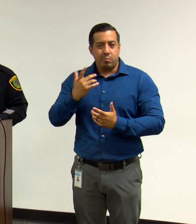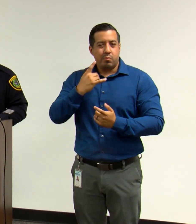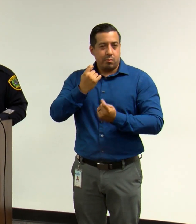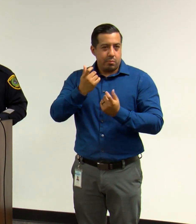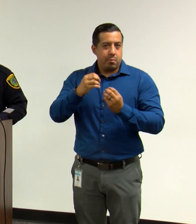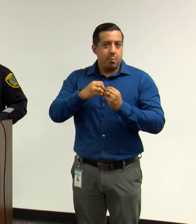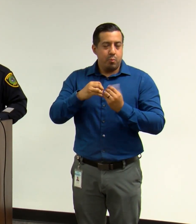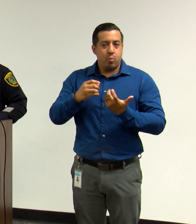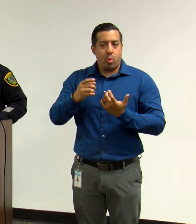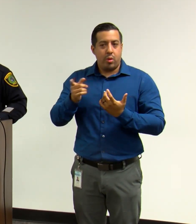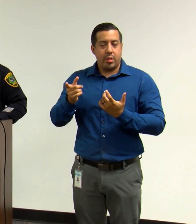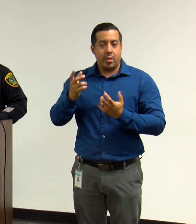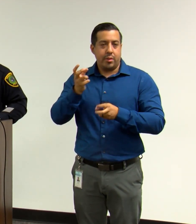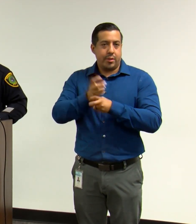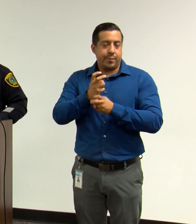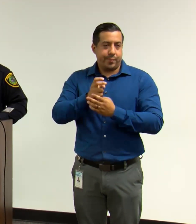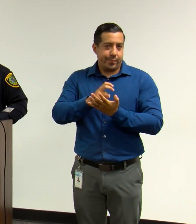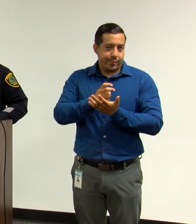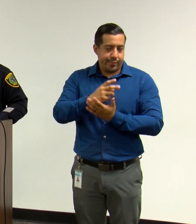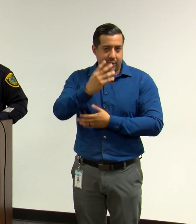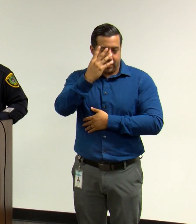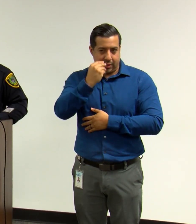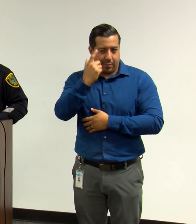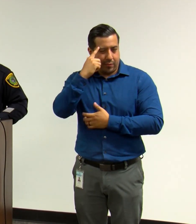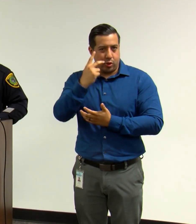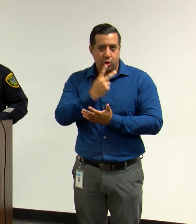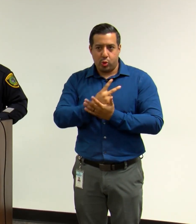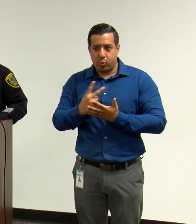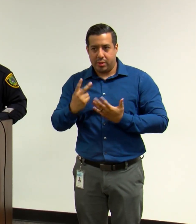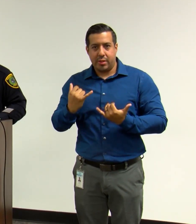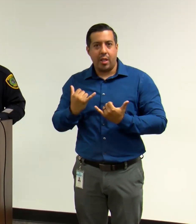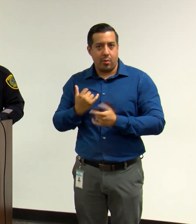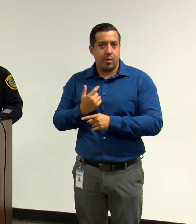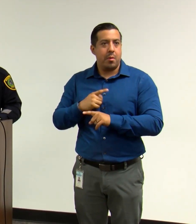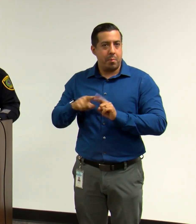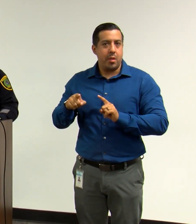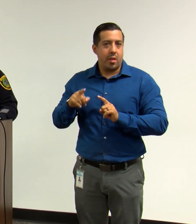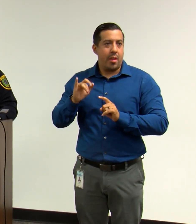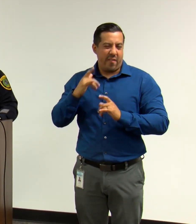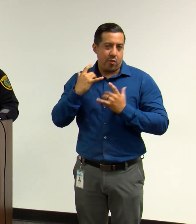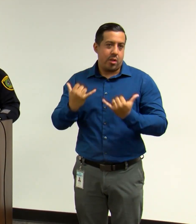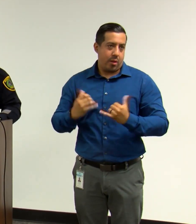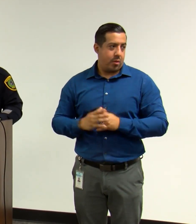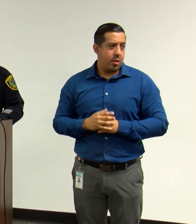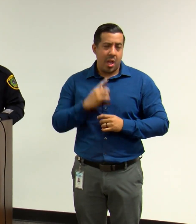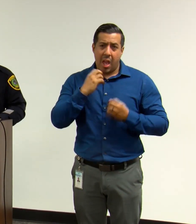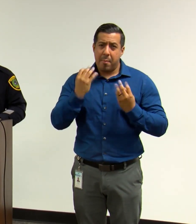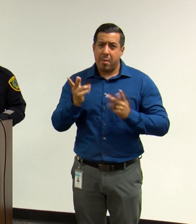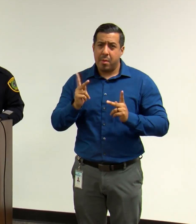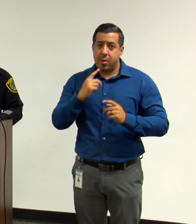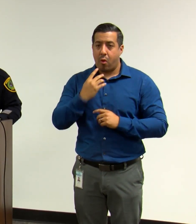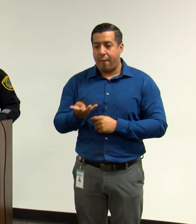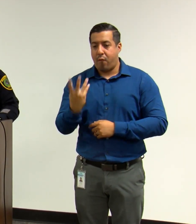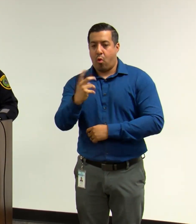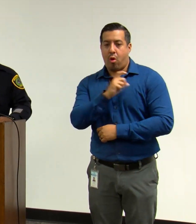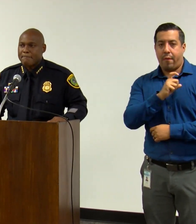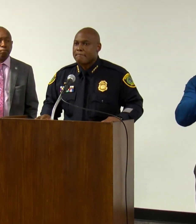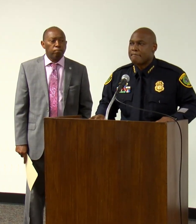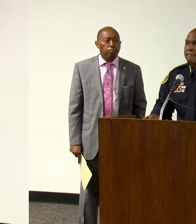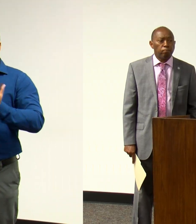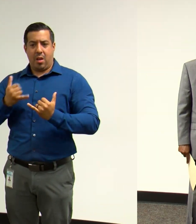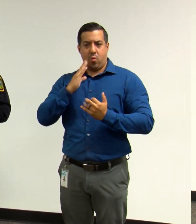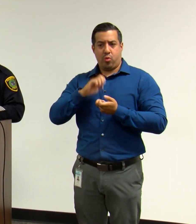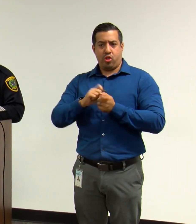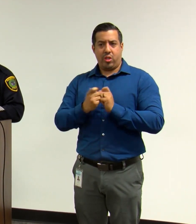little sleep deprived. I think it's been right over two weeks, or right at 2 weeks. Yeah. Okay. And how many were there? It's 4 officers. Yeah.